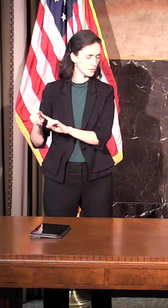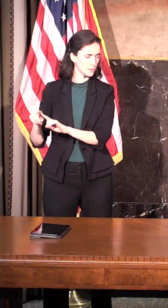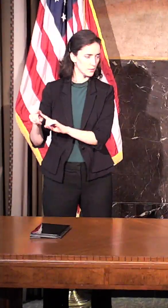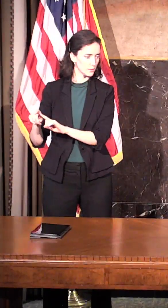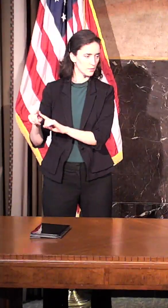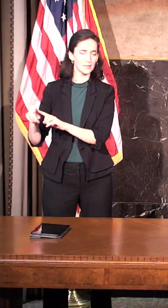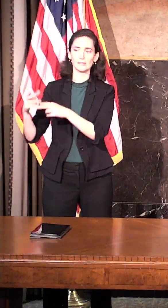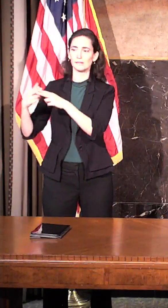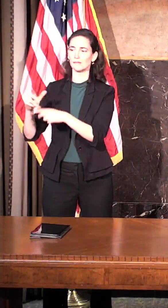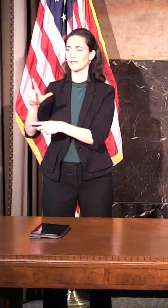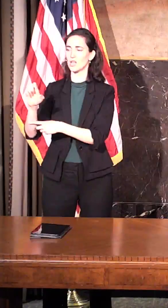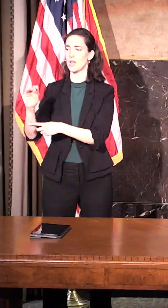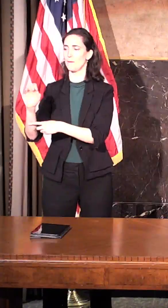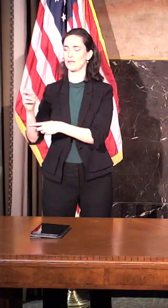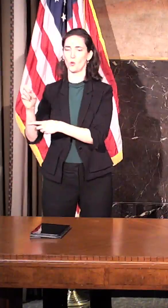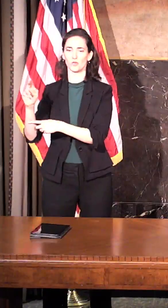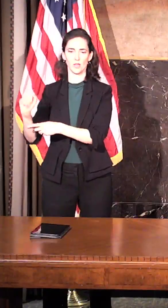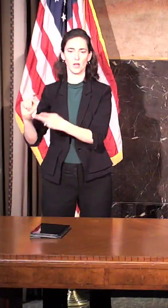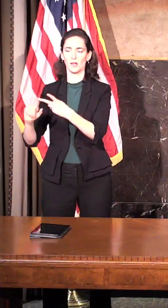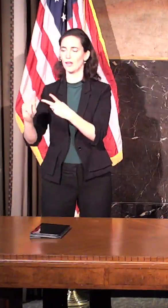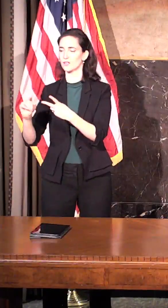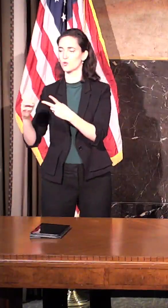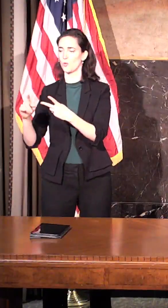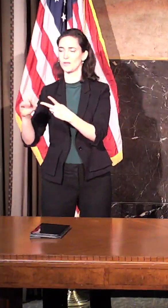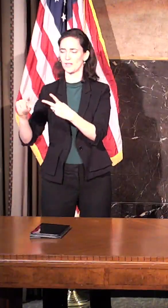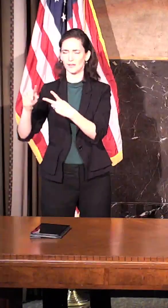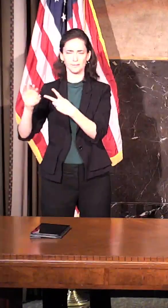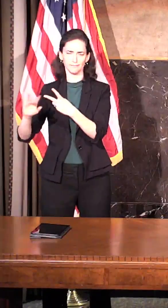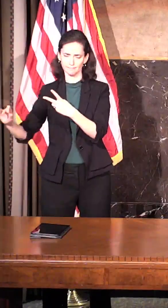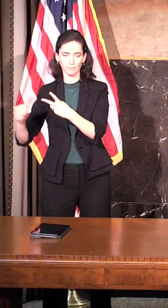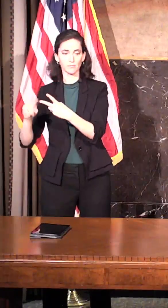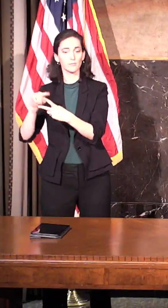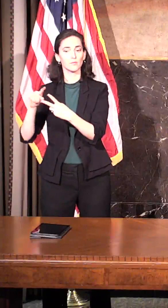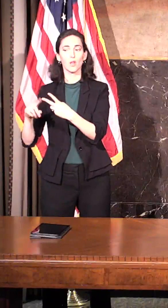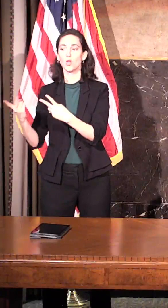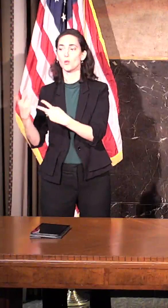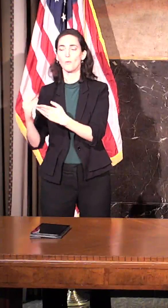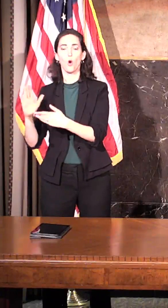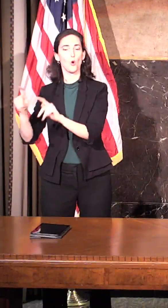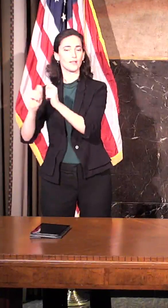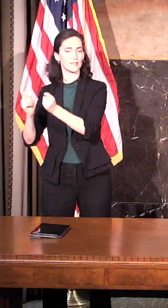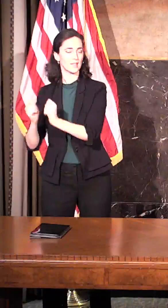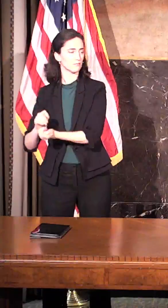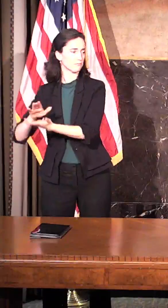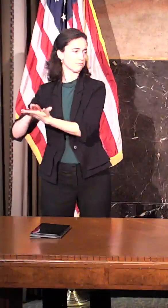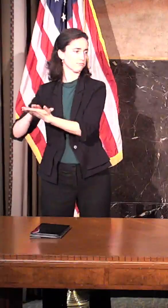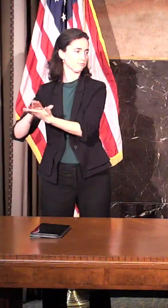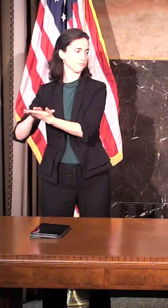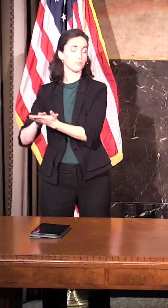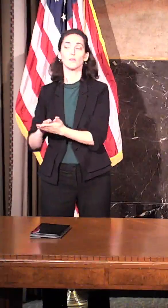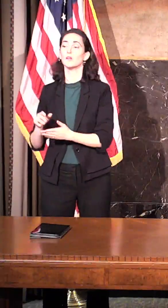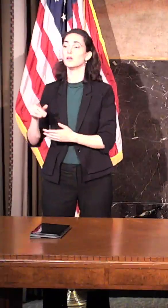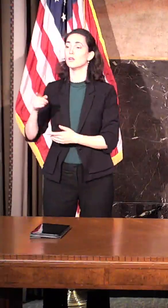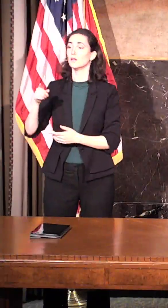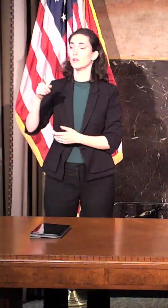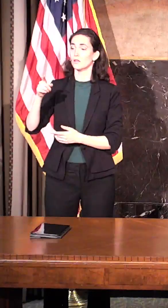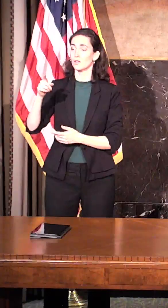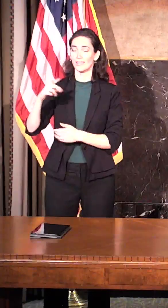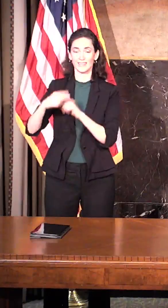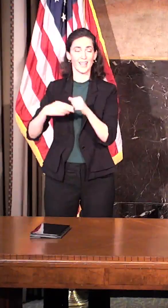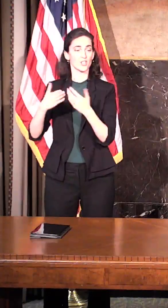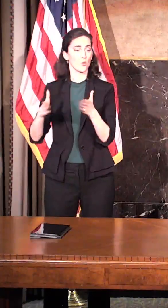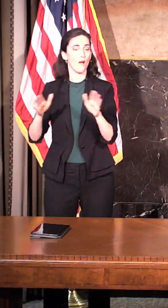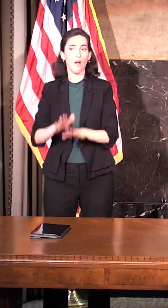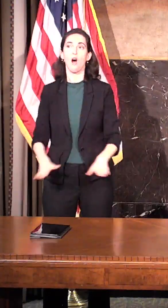Lee Mendoza, who runs the Bureau of Health Informatics, and both of their teams have done remarkable. And we're actually one of the leading states in the nation right